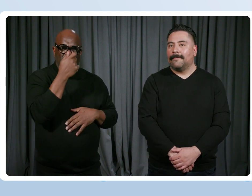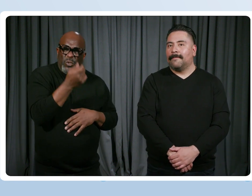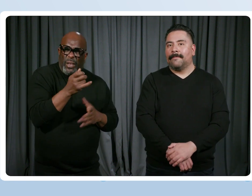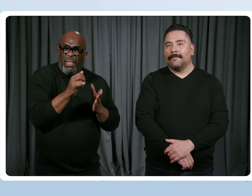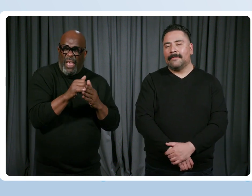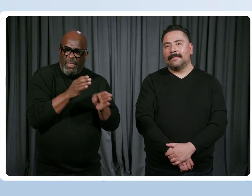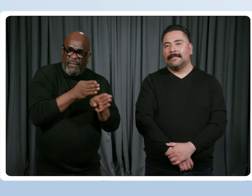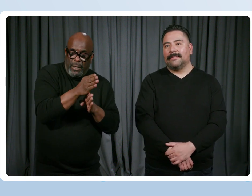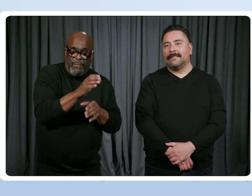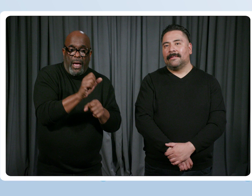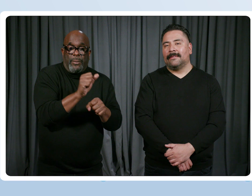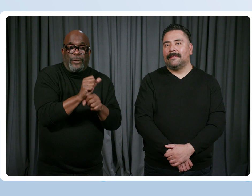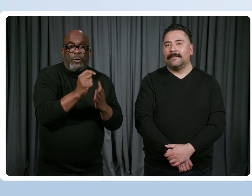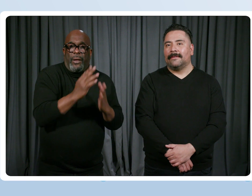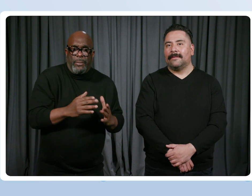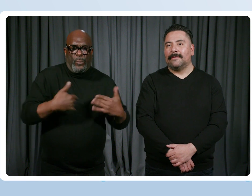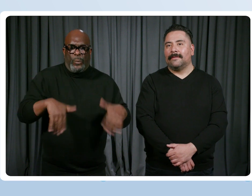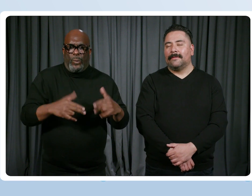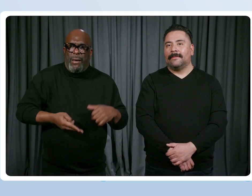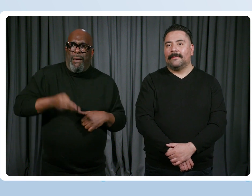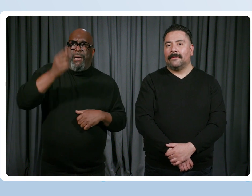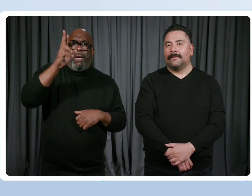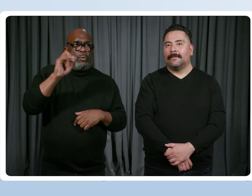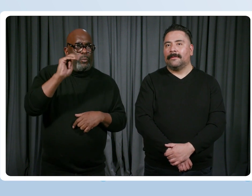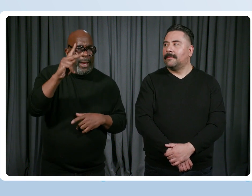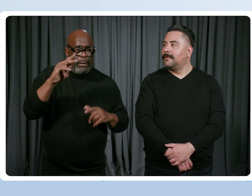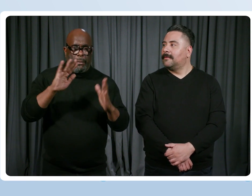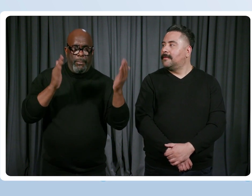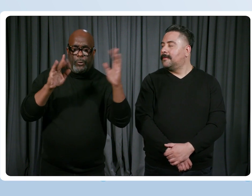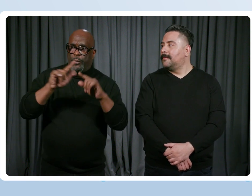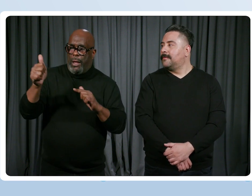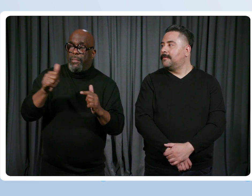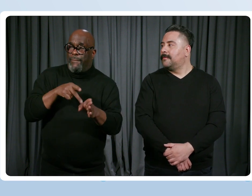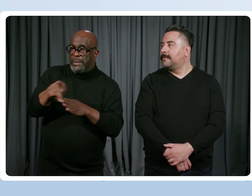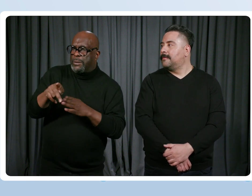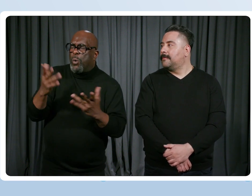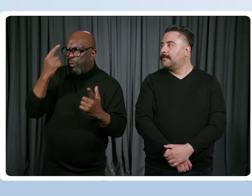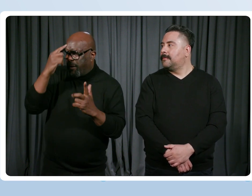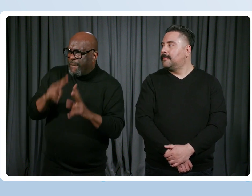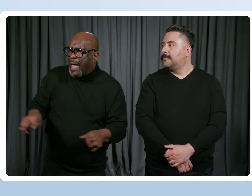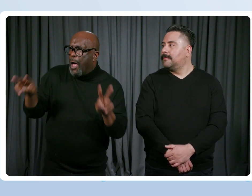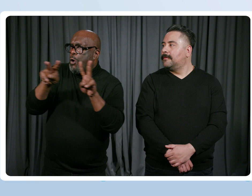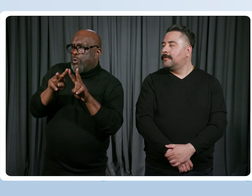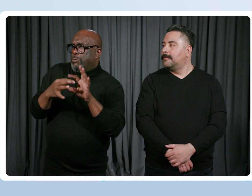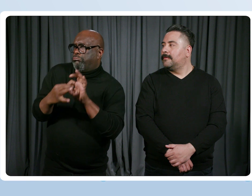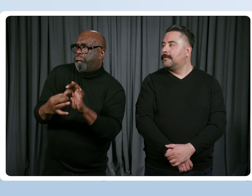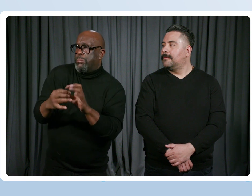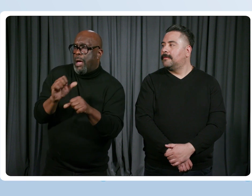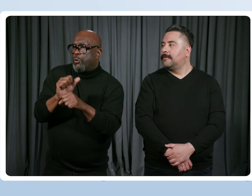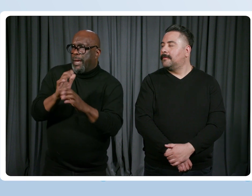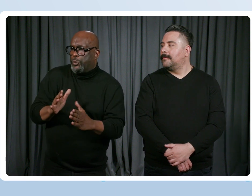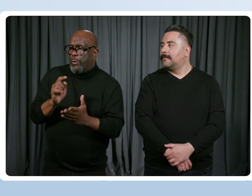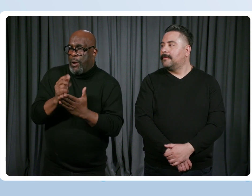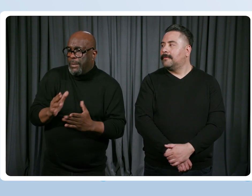highly ranked in terms of other healthcare professions. What do you think the distinct value is among occupational